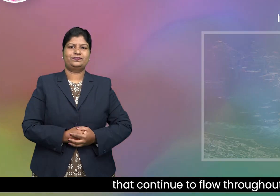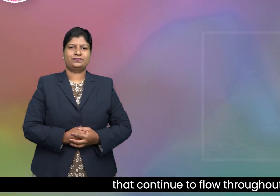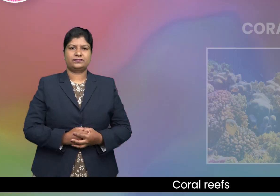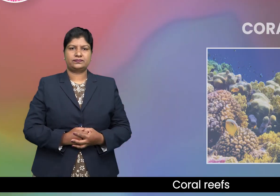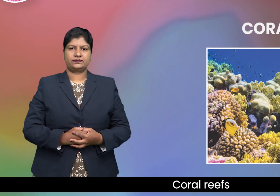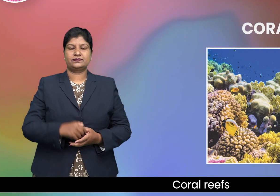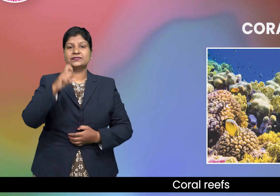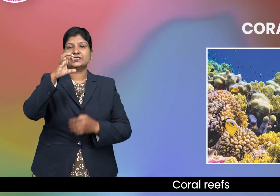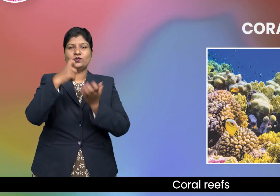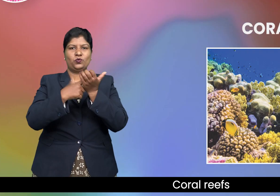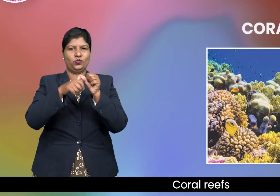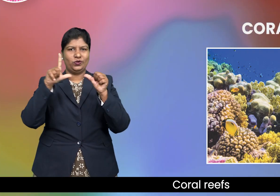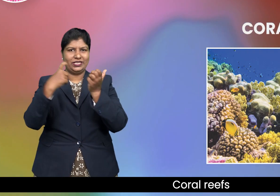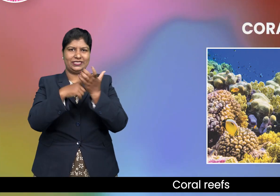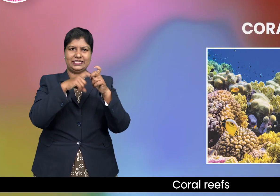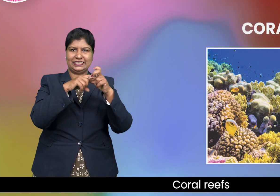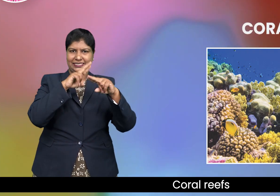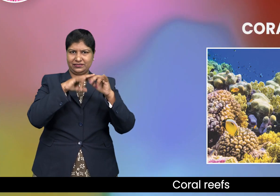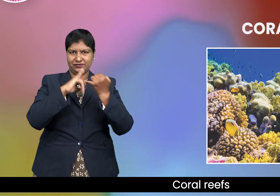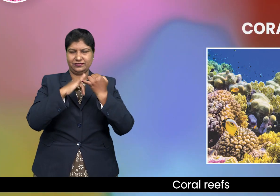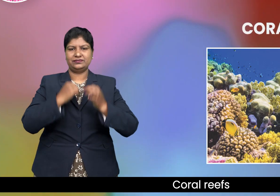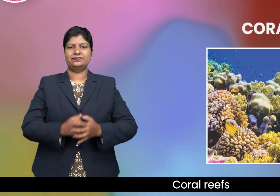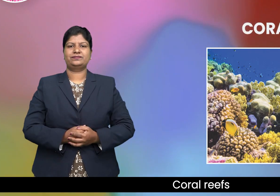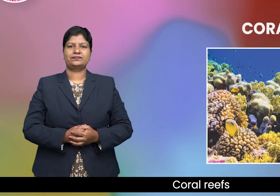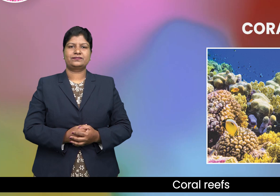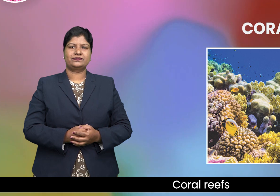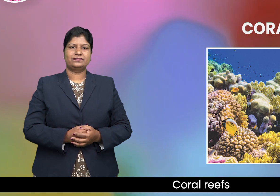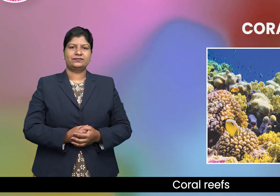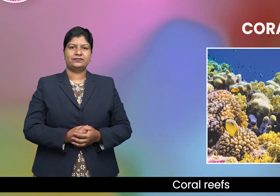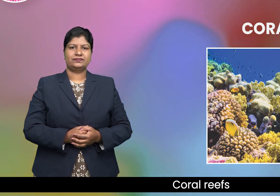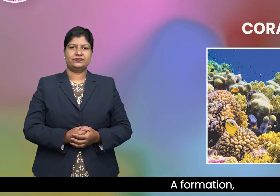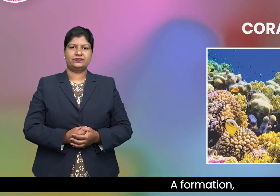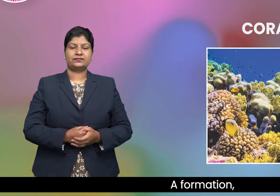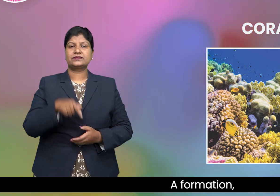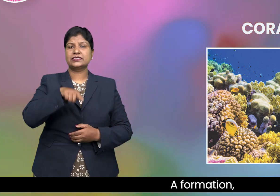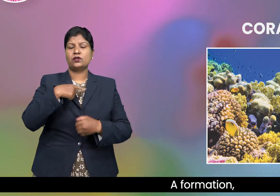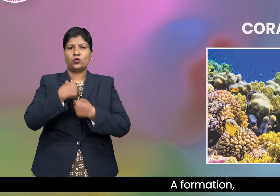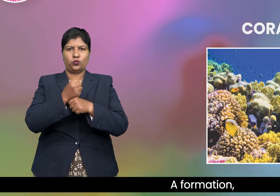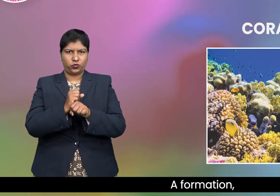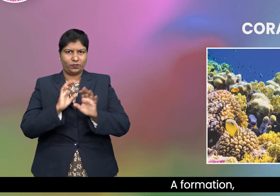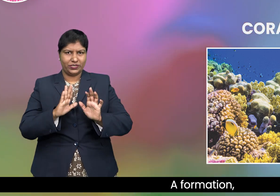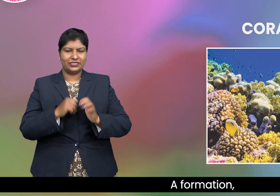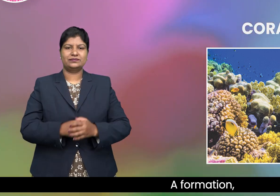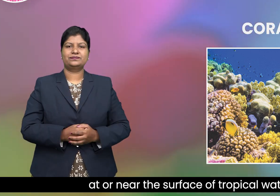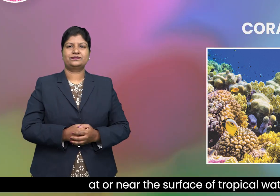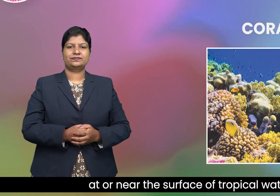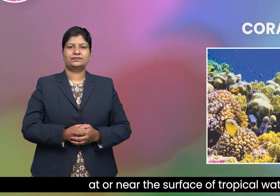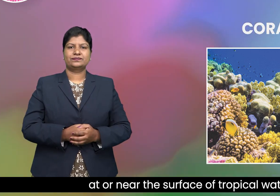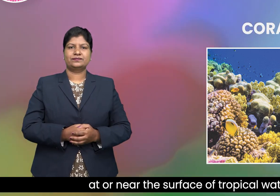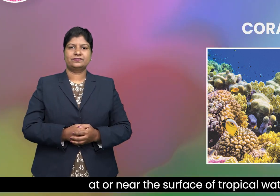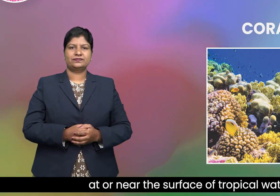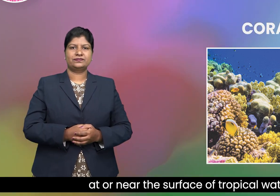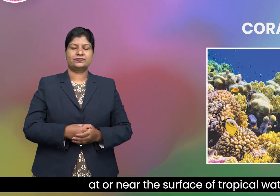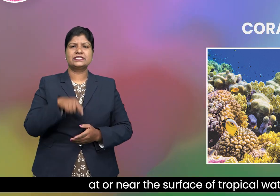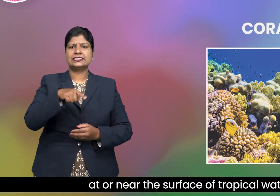coral reefs a formation at